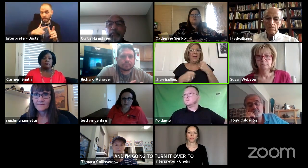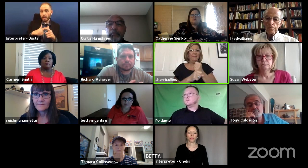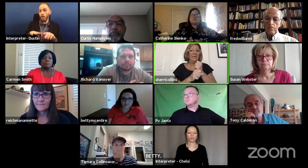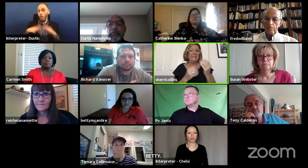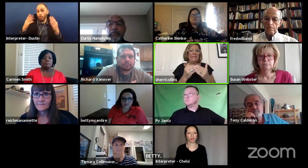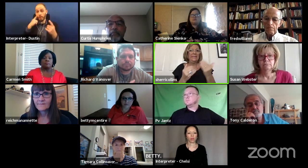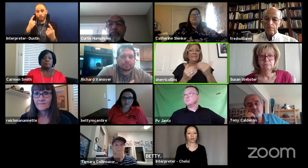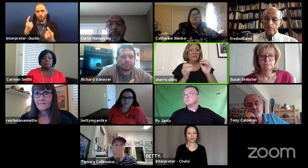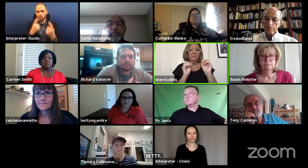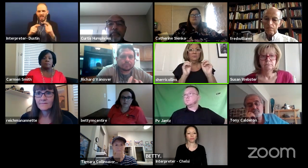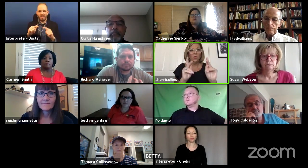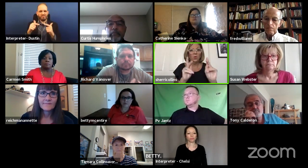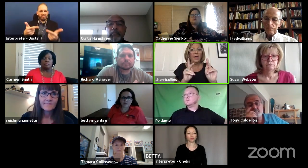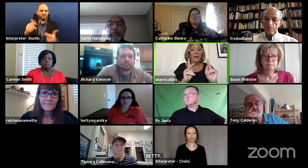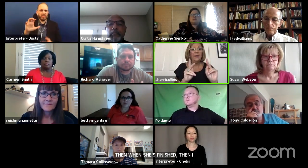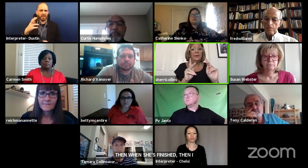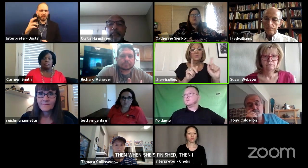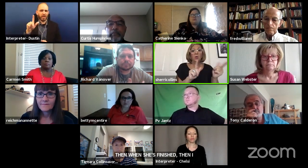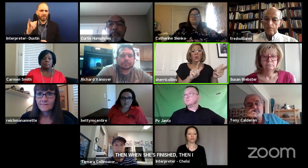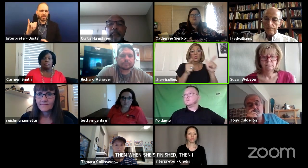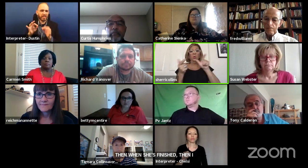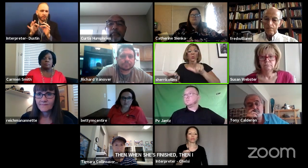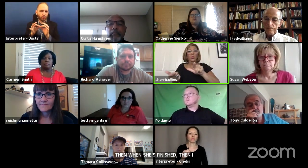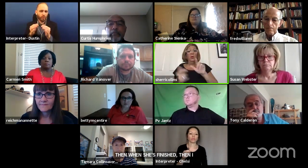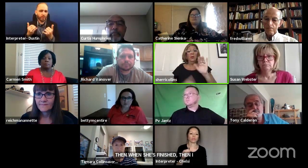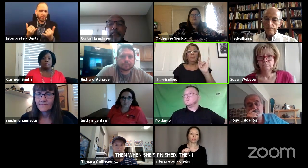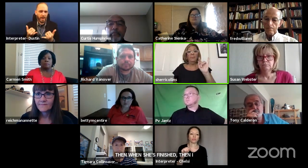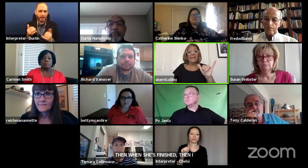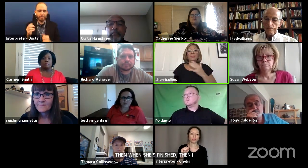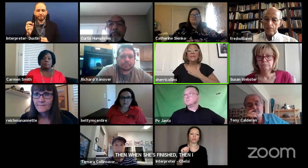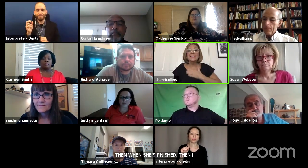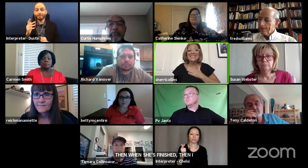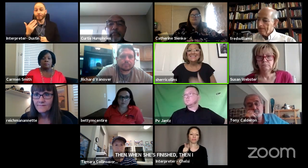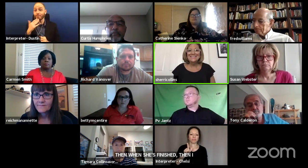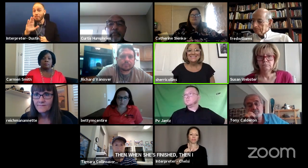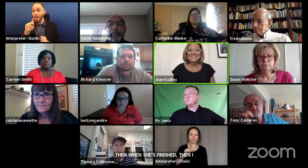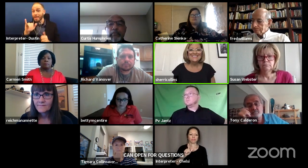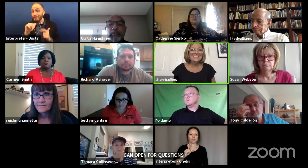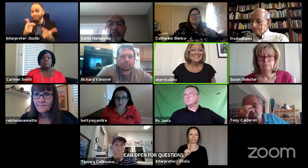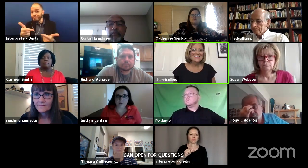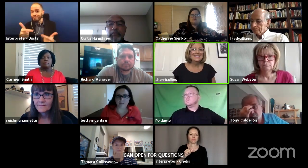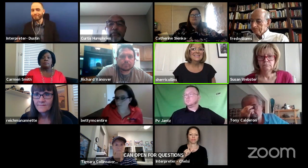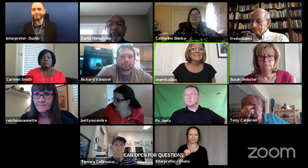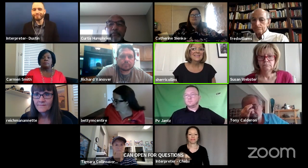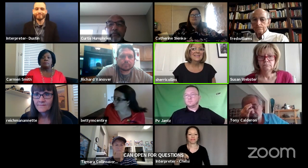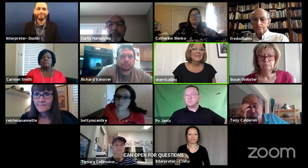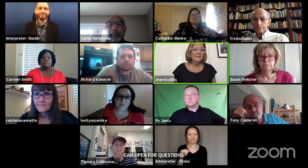question if that makes it easier. Okay, so Betty, please.